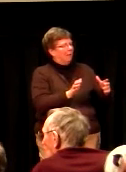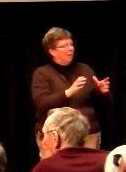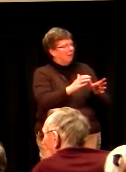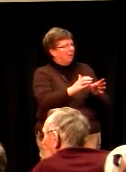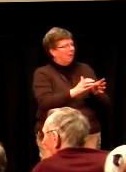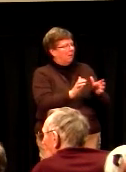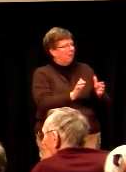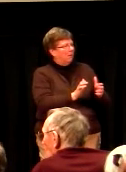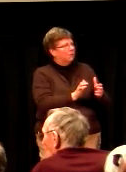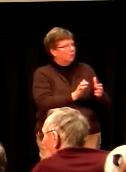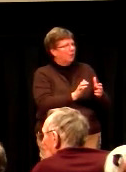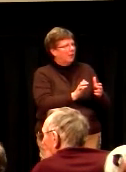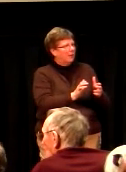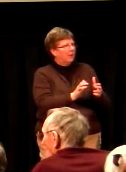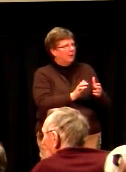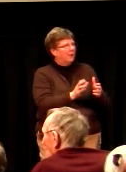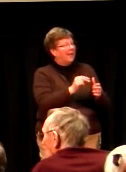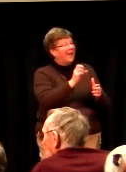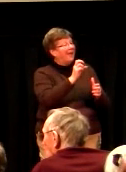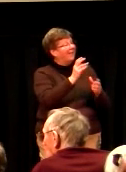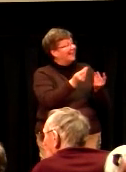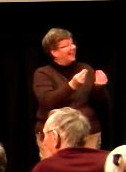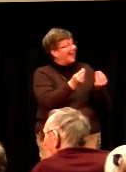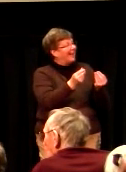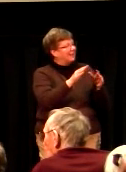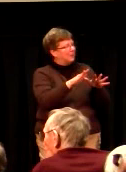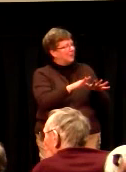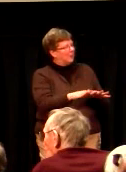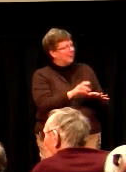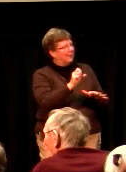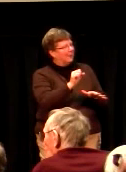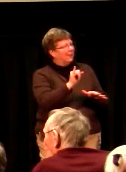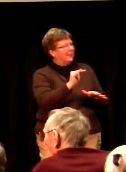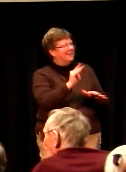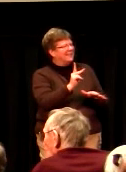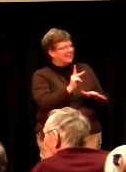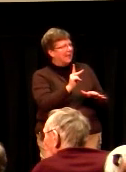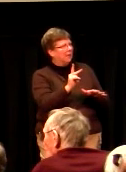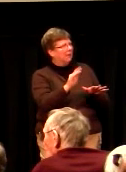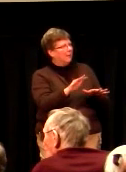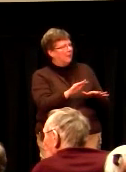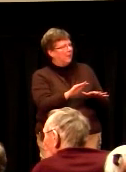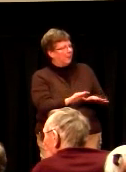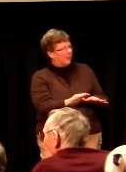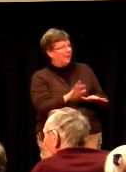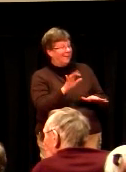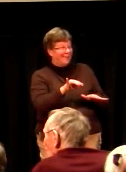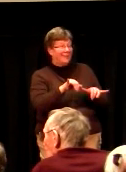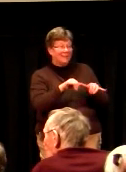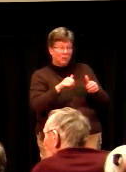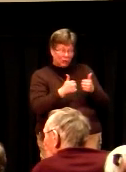part of the permafrost and just sinking the land, which is a little bit of a challenge for engineering.